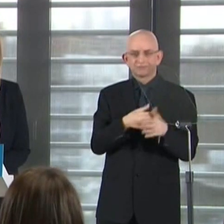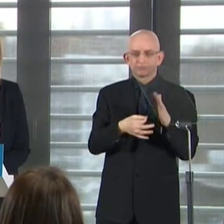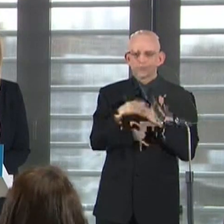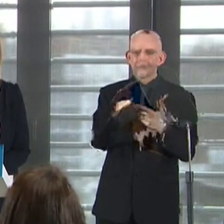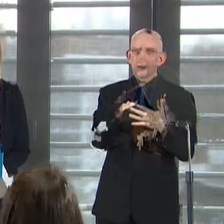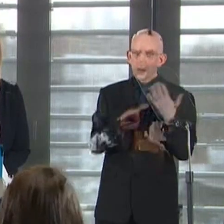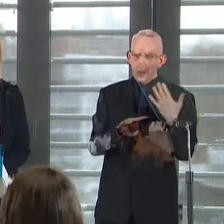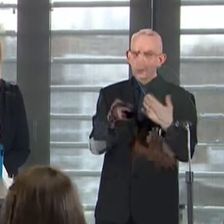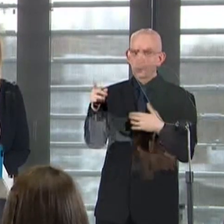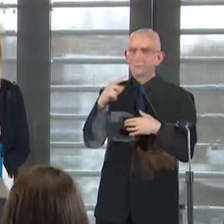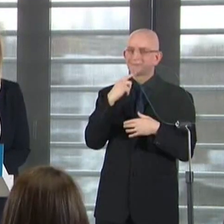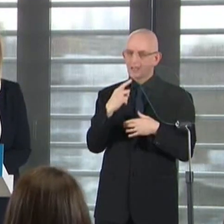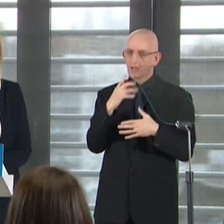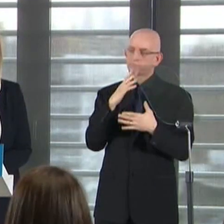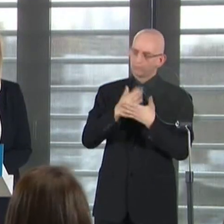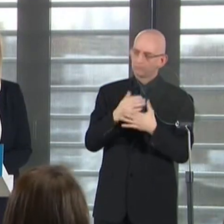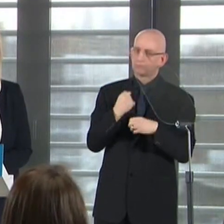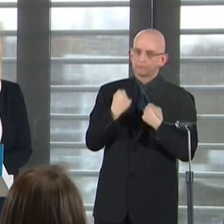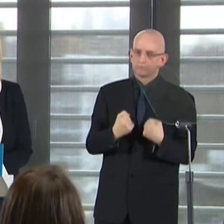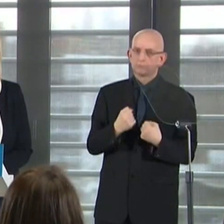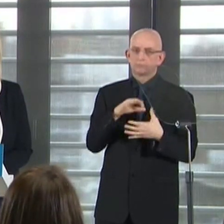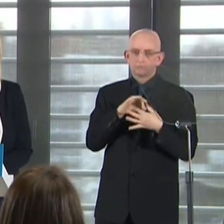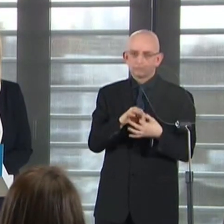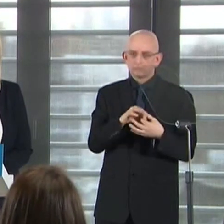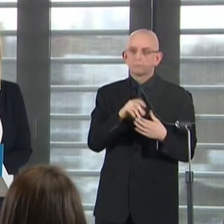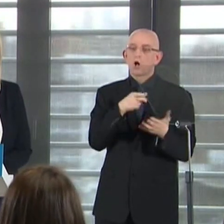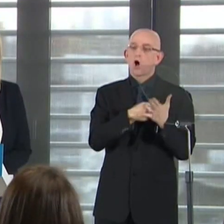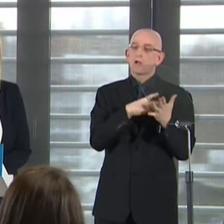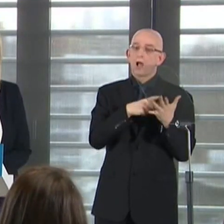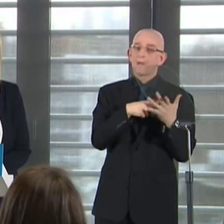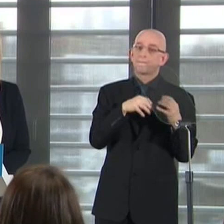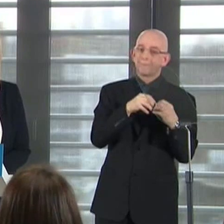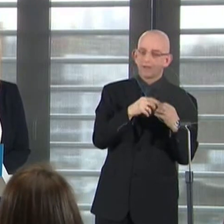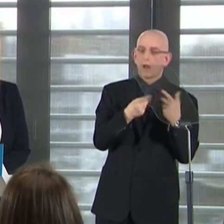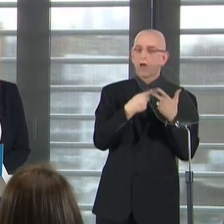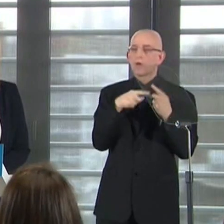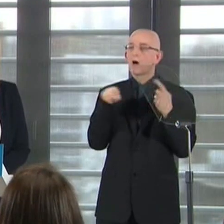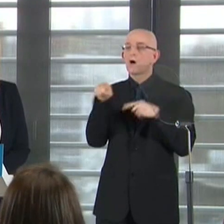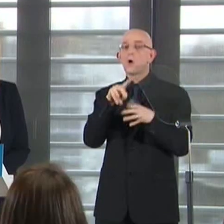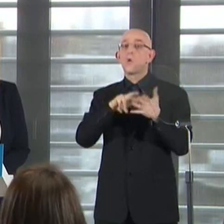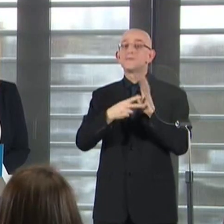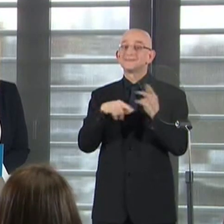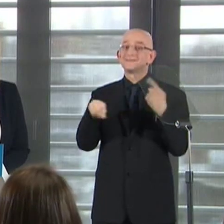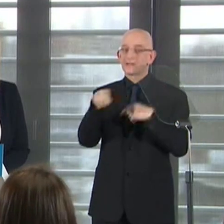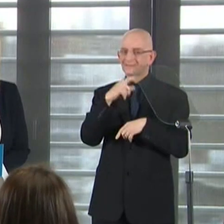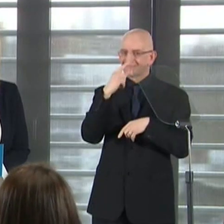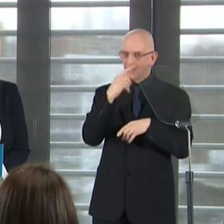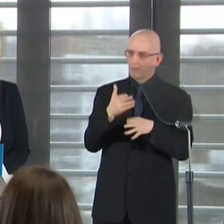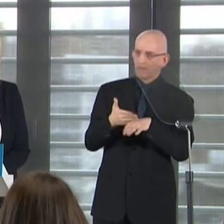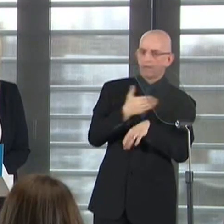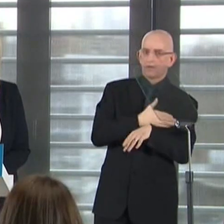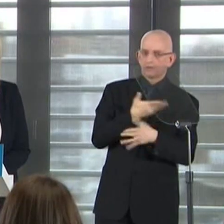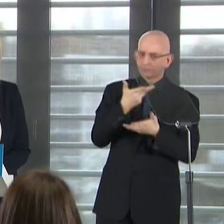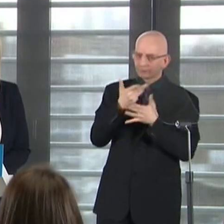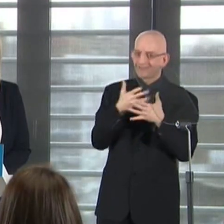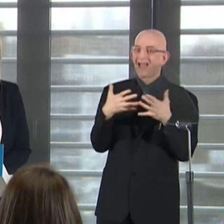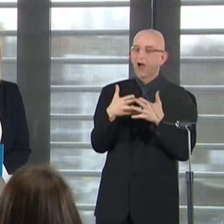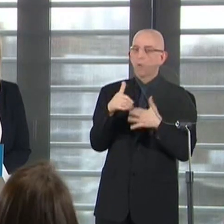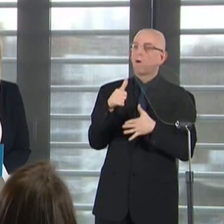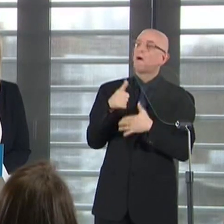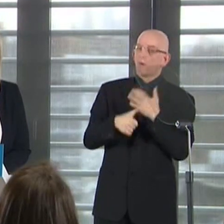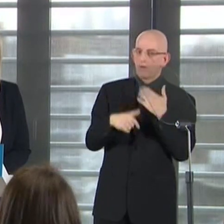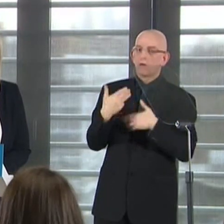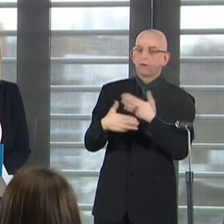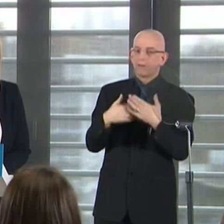other stakeholder organisations to input those changes at the beginning of a process, so that when we have new processes, that